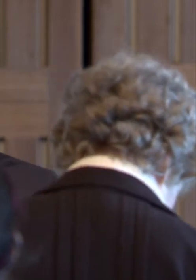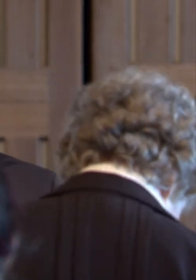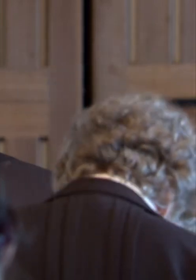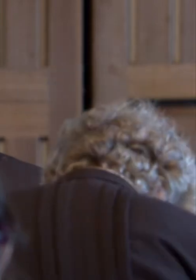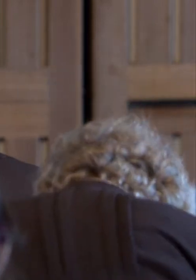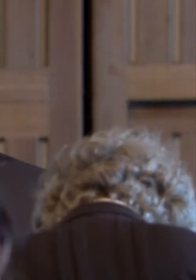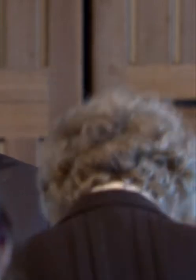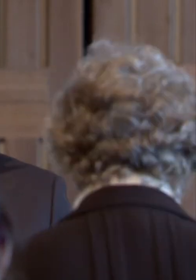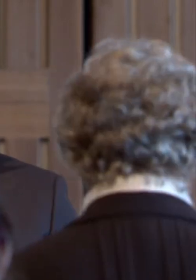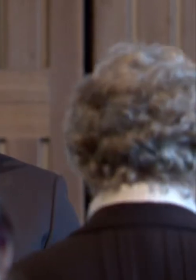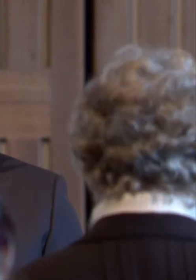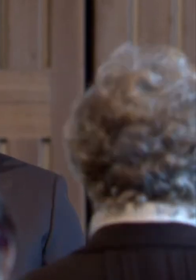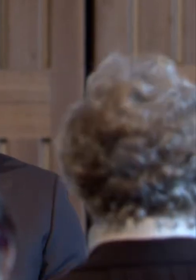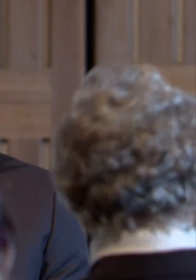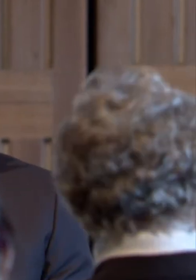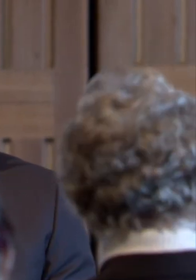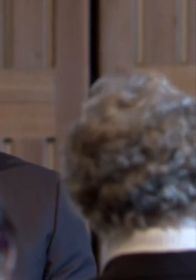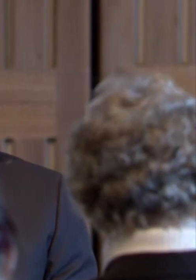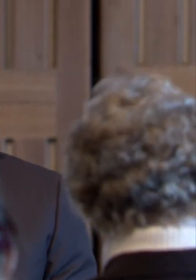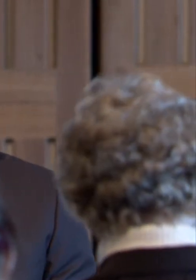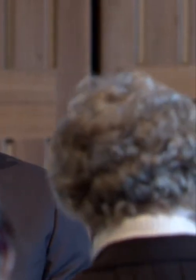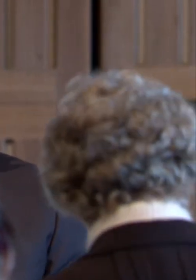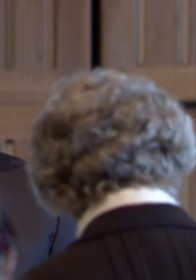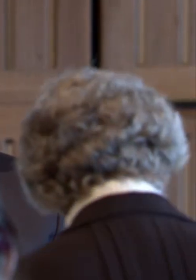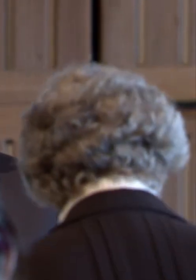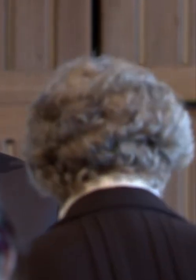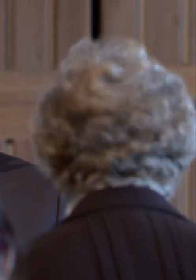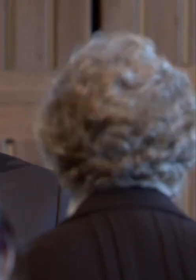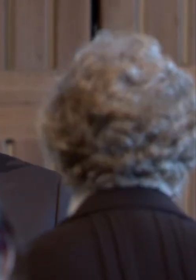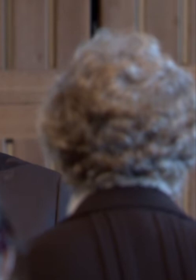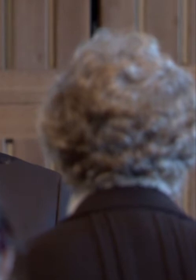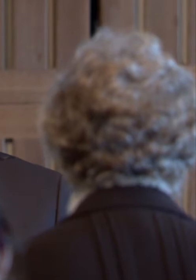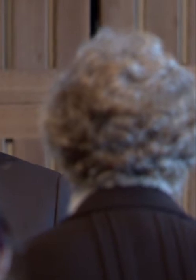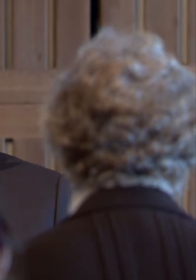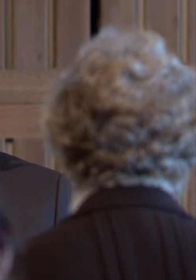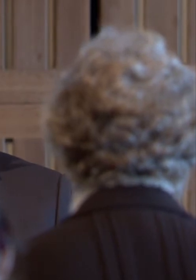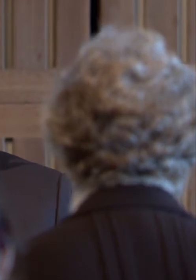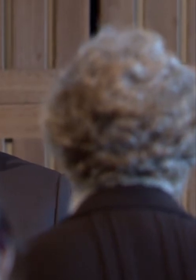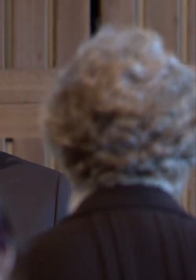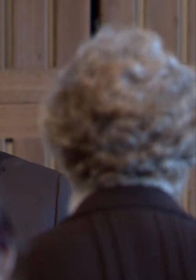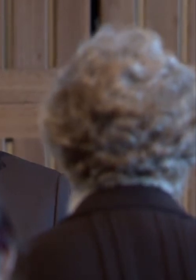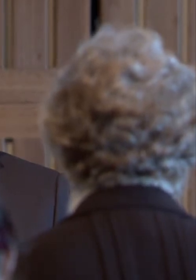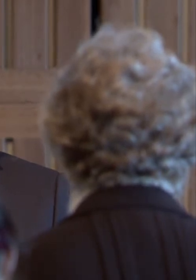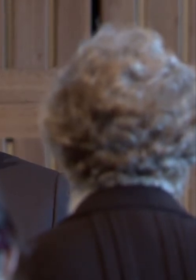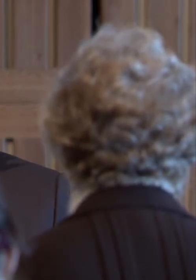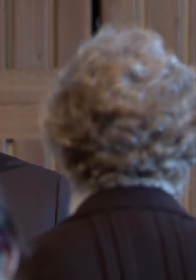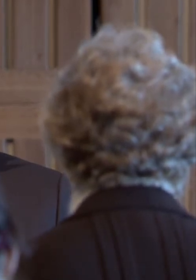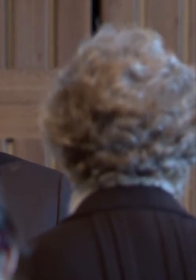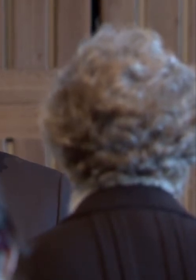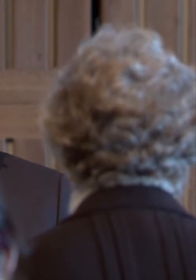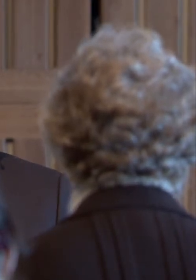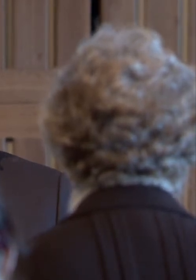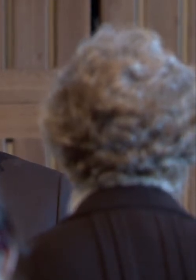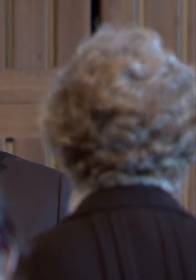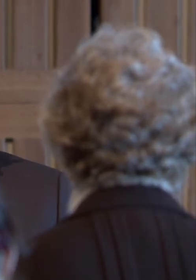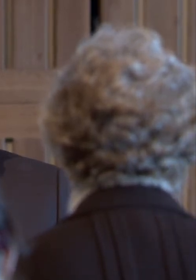for Communications, the Honourable Malcolm Turnbull, join us today. To welcome Minister Turnbull, I would like to introduce the Chairman of LifeStart,